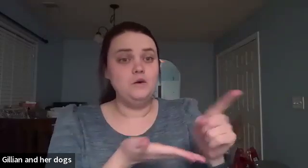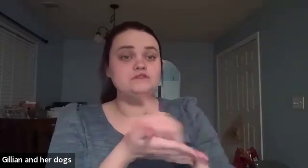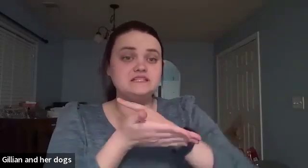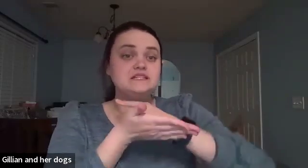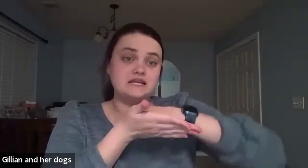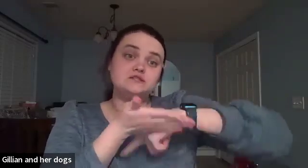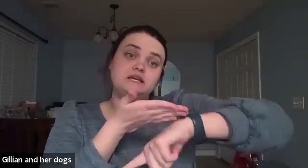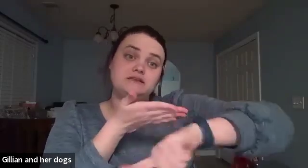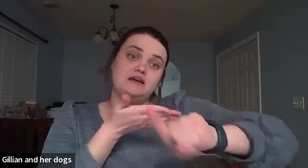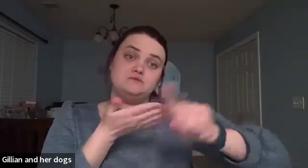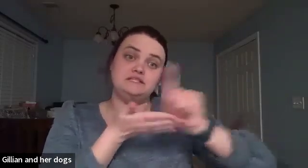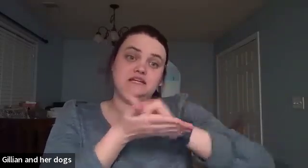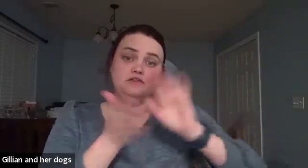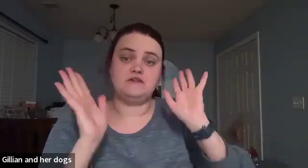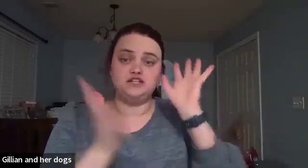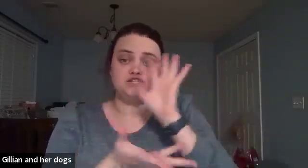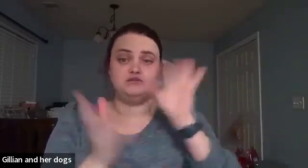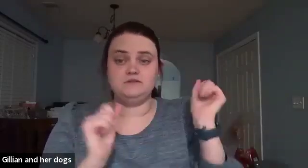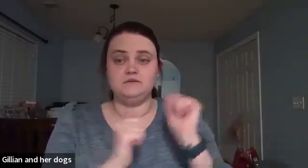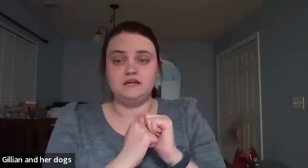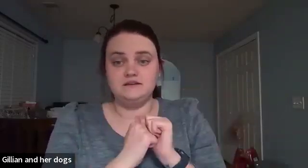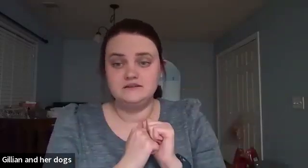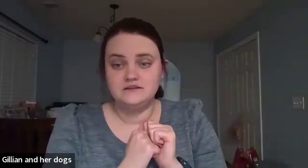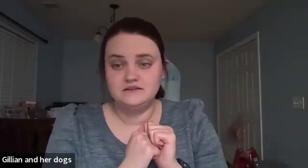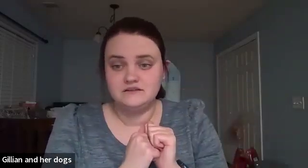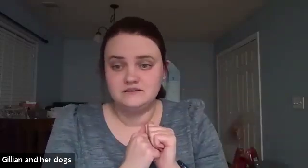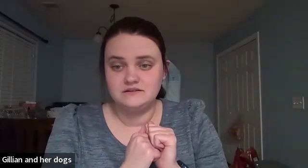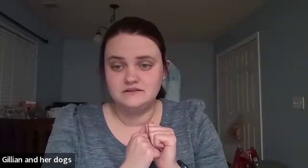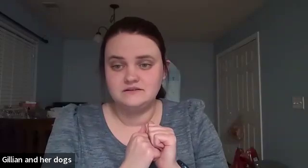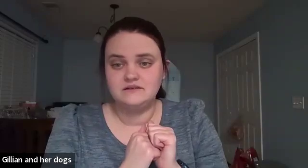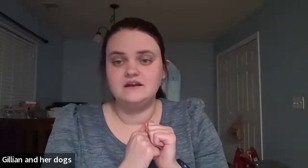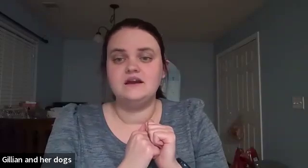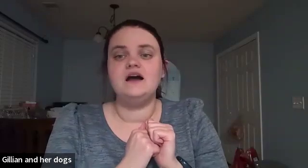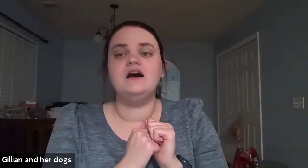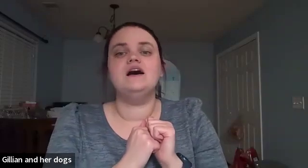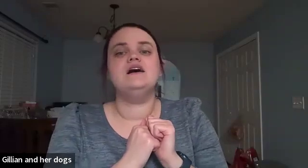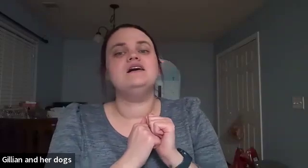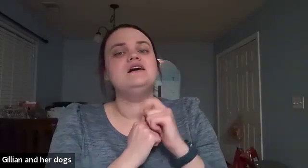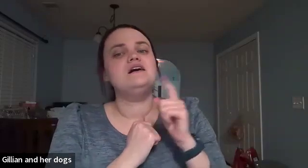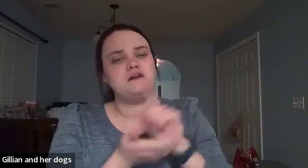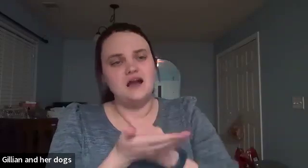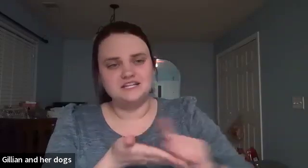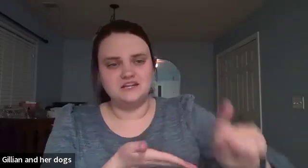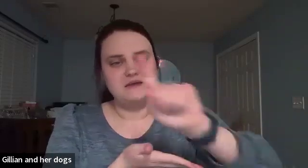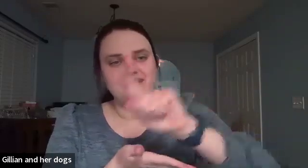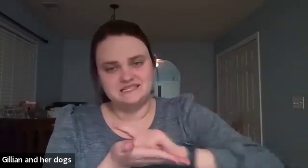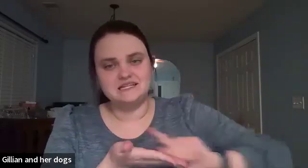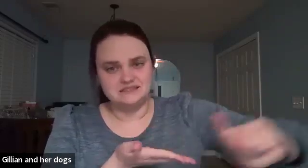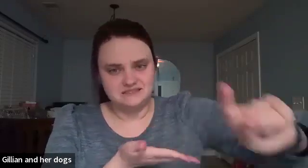did next week and last week together, and that just threw me for a minute. Oh, gotcha. That makes